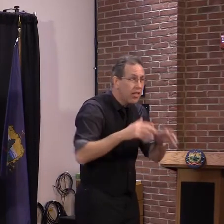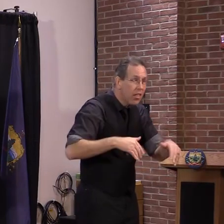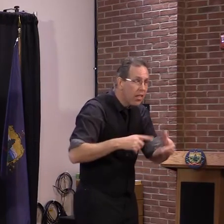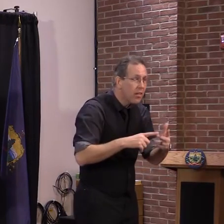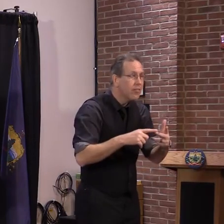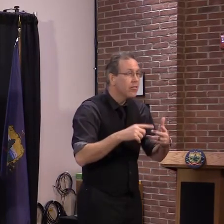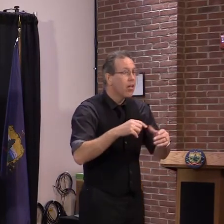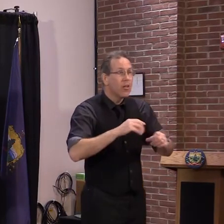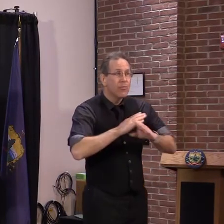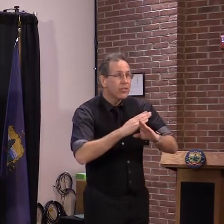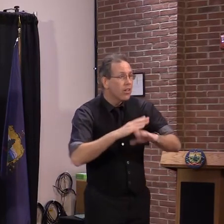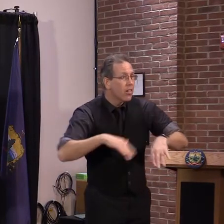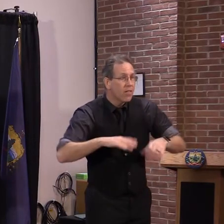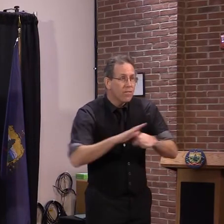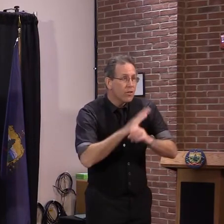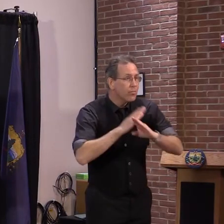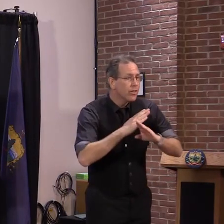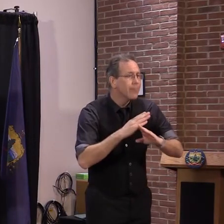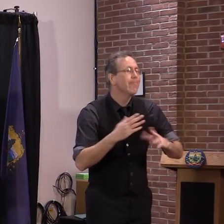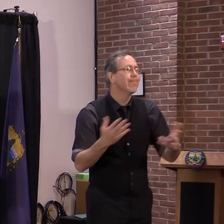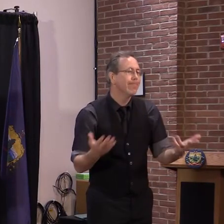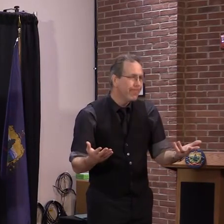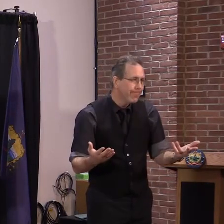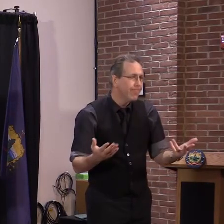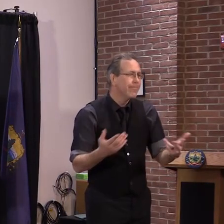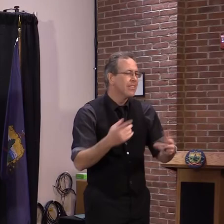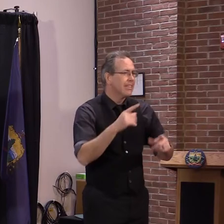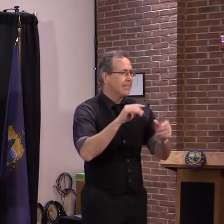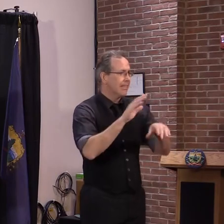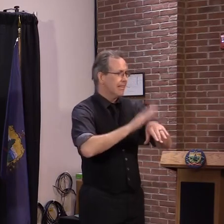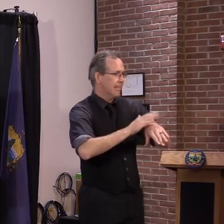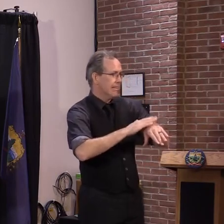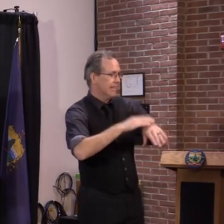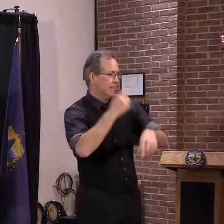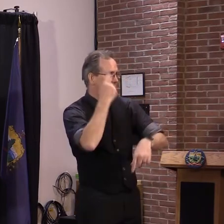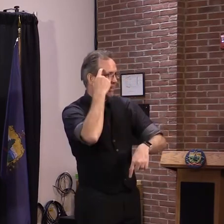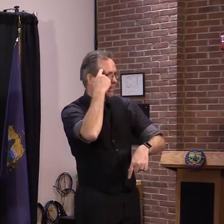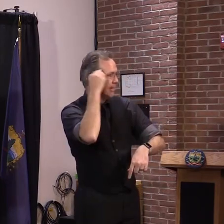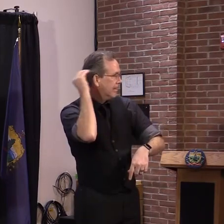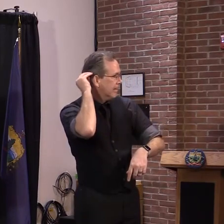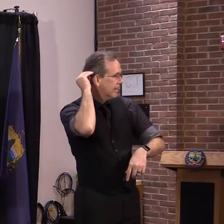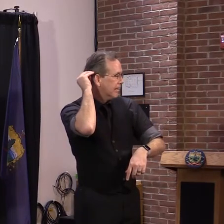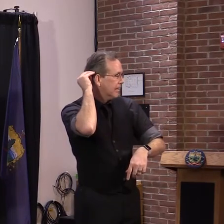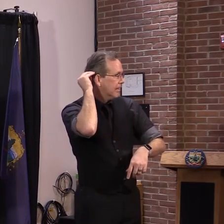your vaccine, keep those statistics in mind. Thank you.